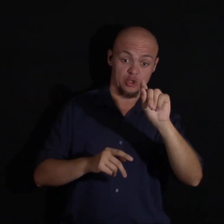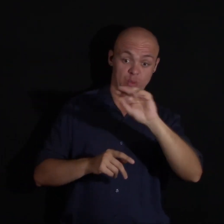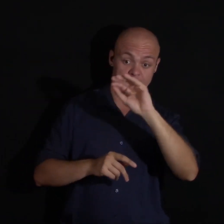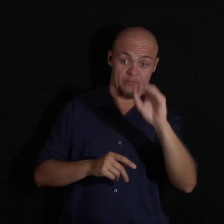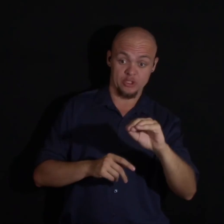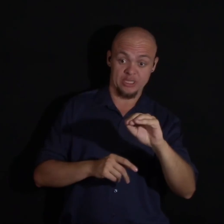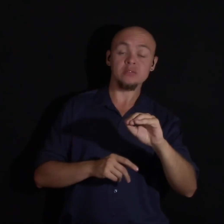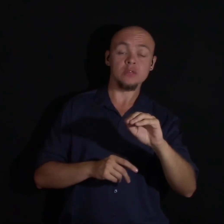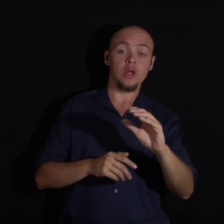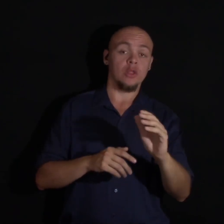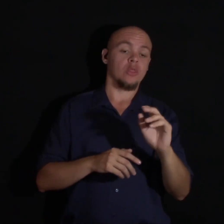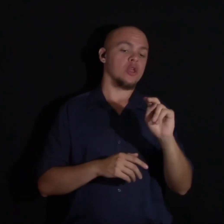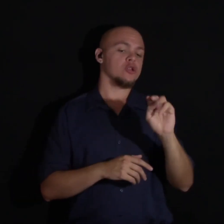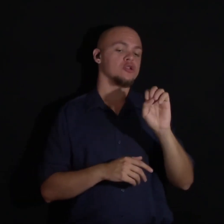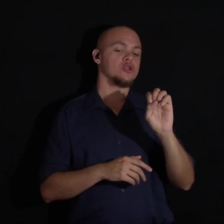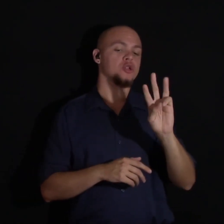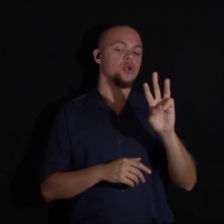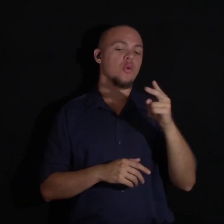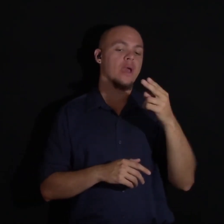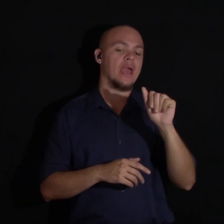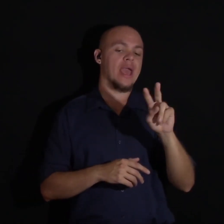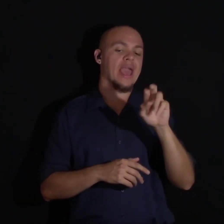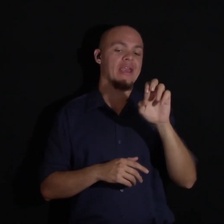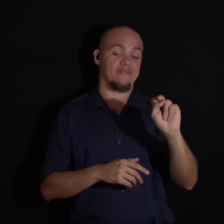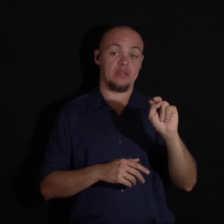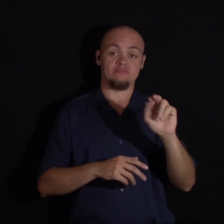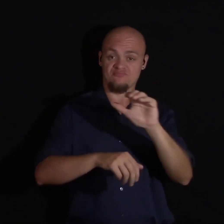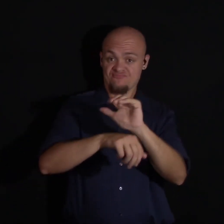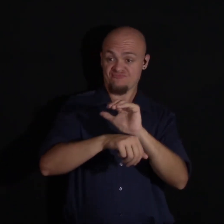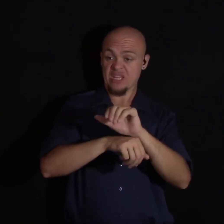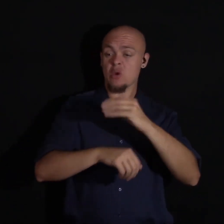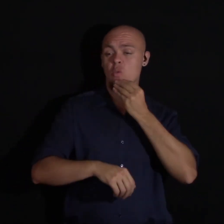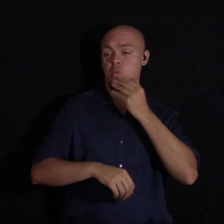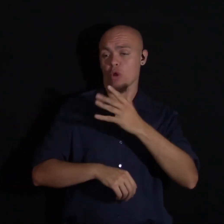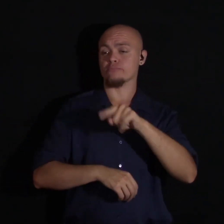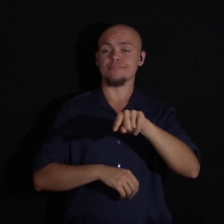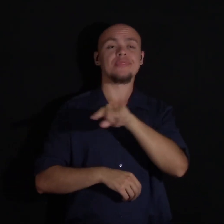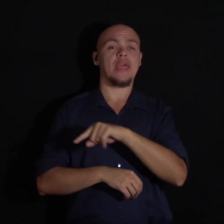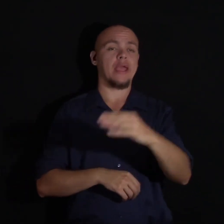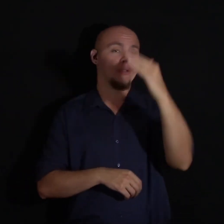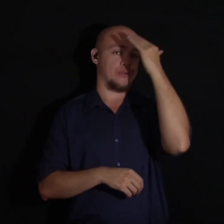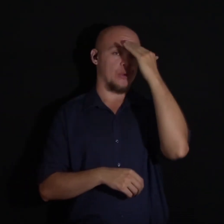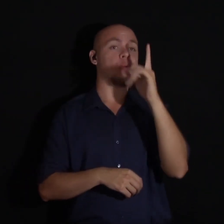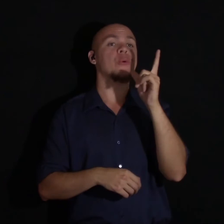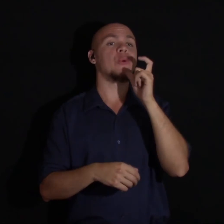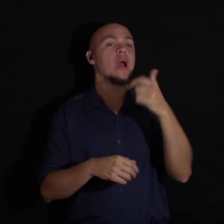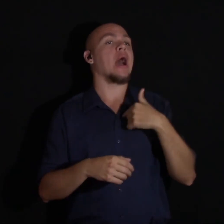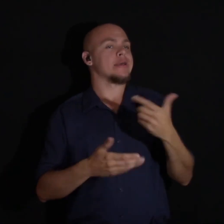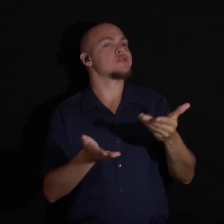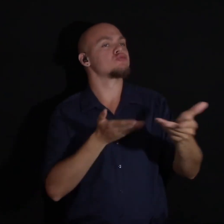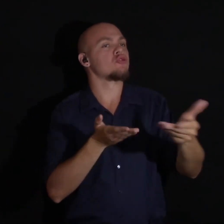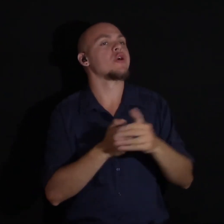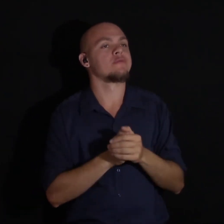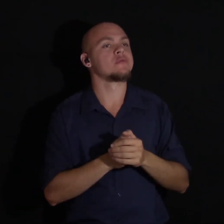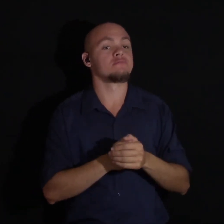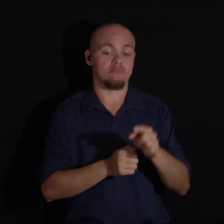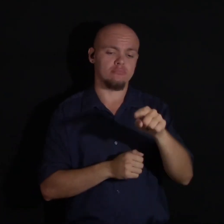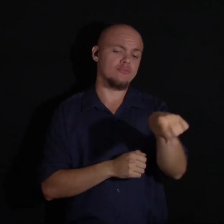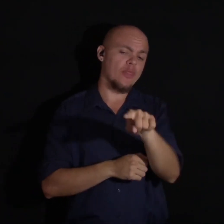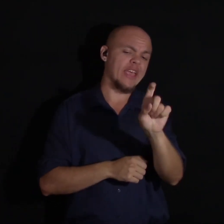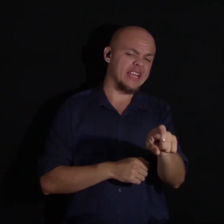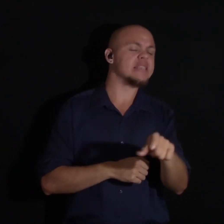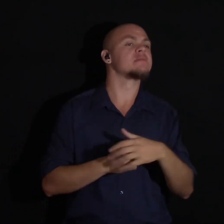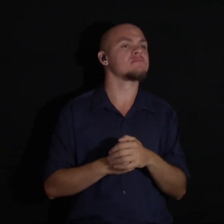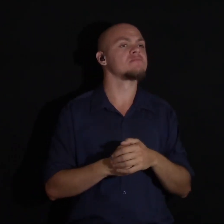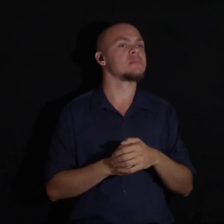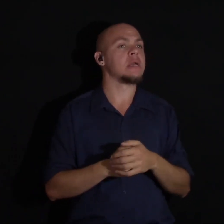night, they were outward-facing, they were not inward-facing. They knew very clearly whom they served, what those people needed, and how those